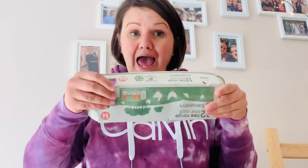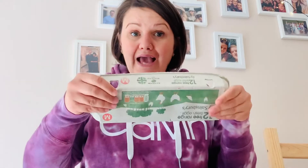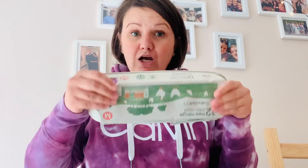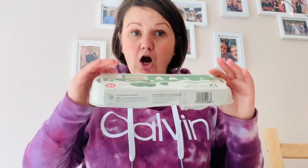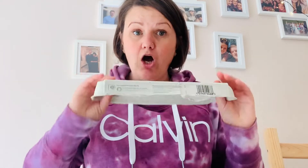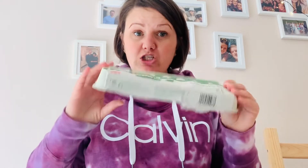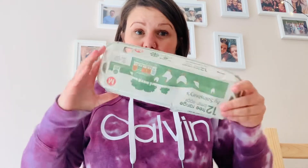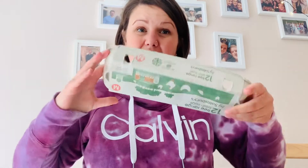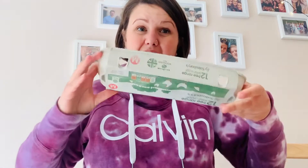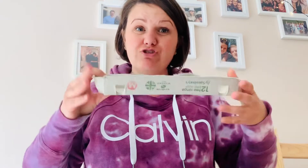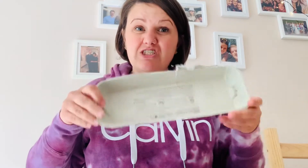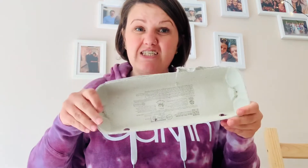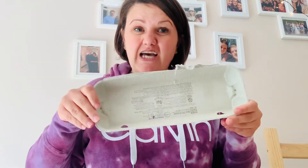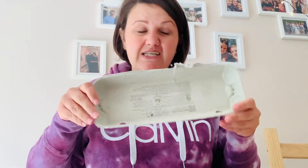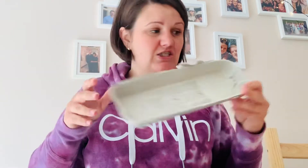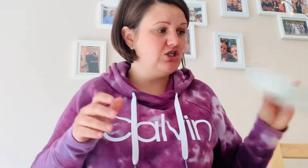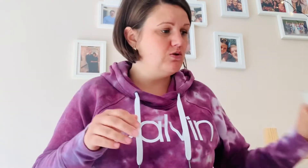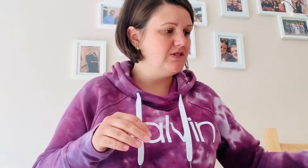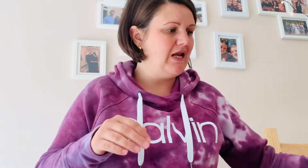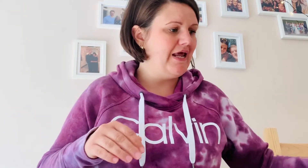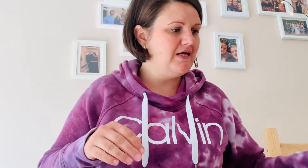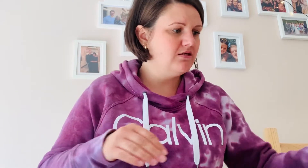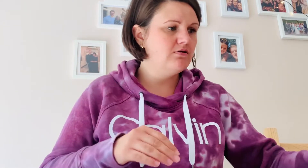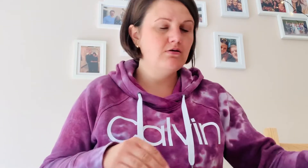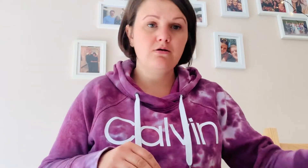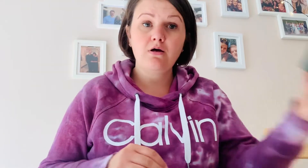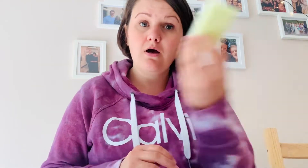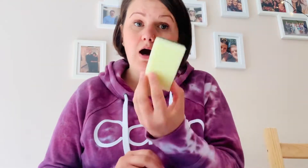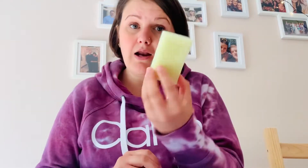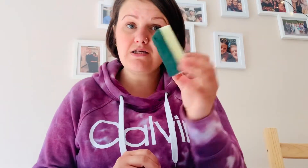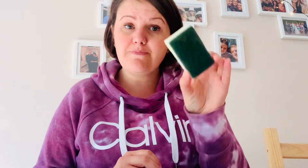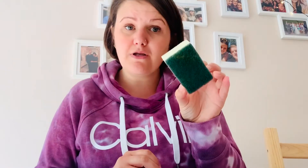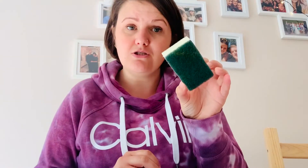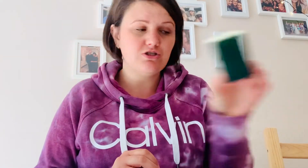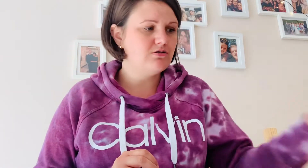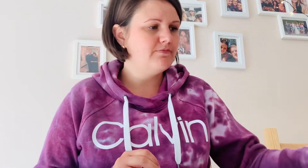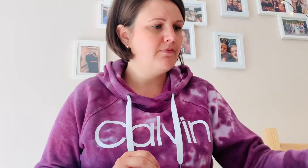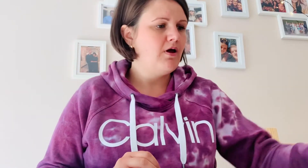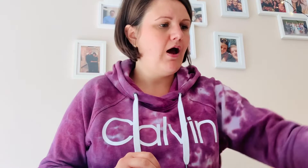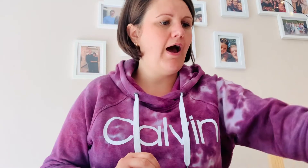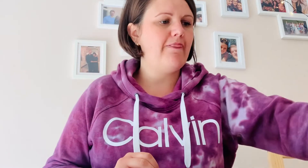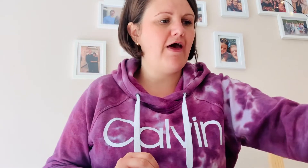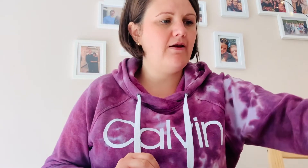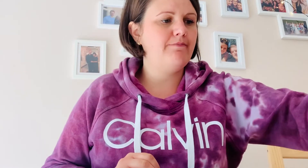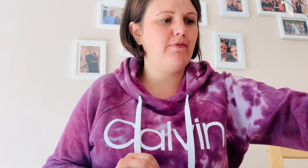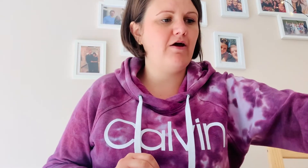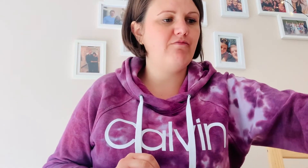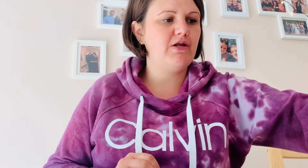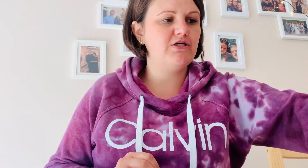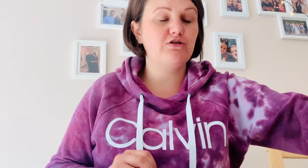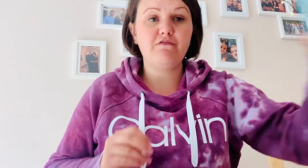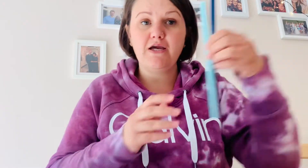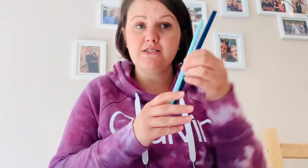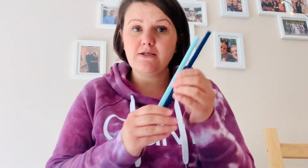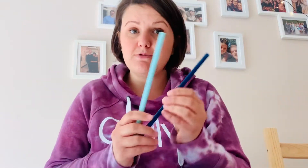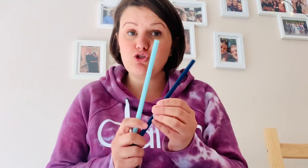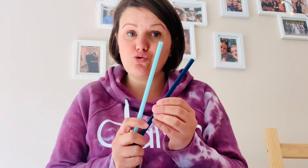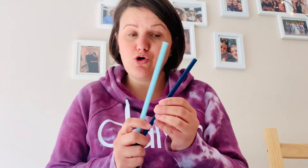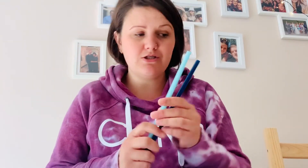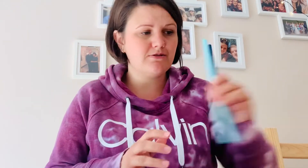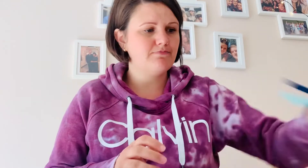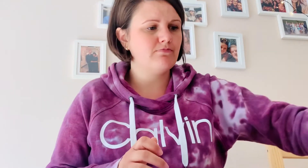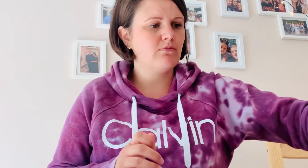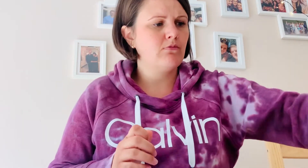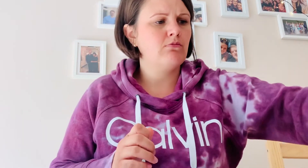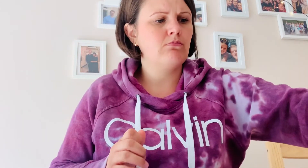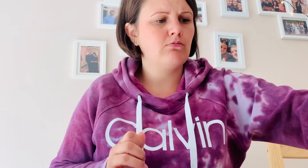an egg carton, and I've just decided to use the lid, and a sponge. And then I've managed to find some